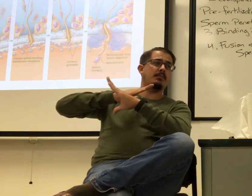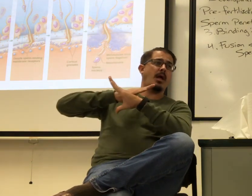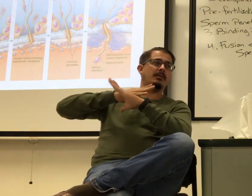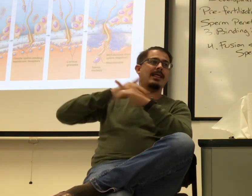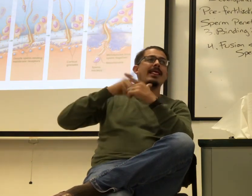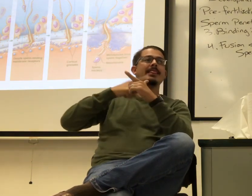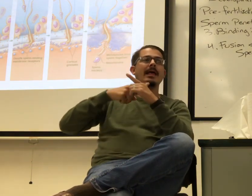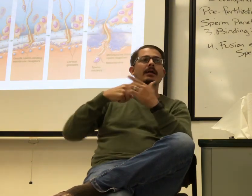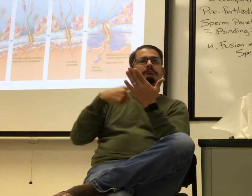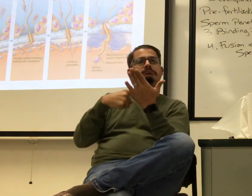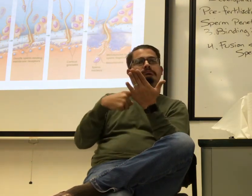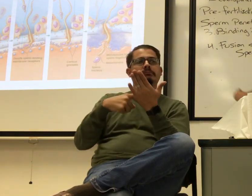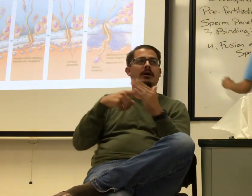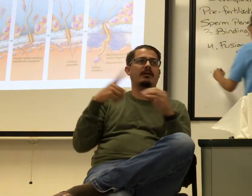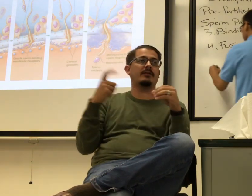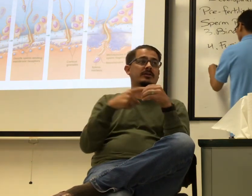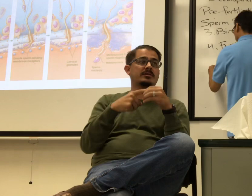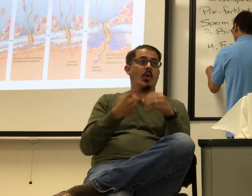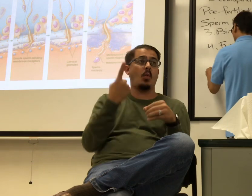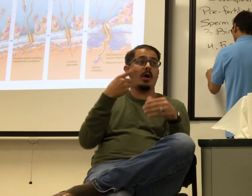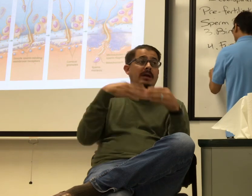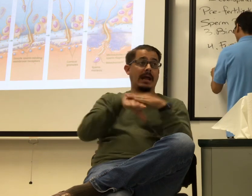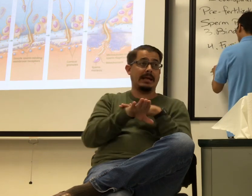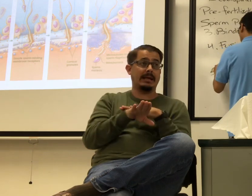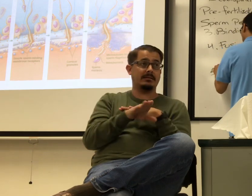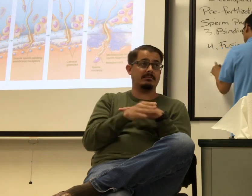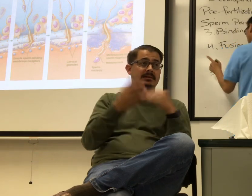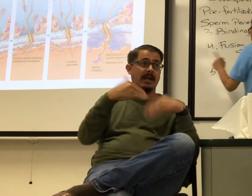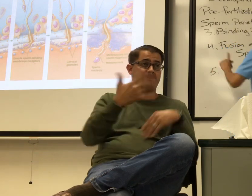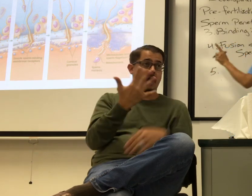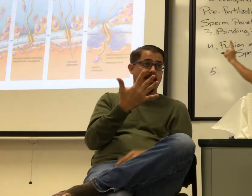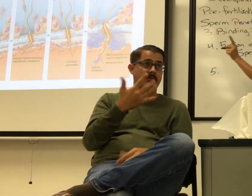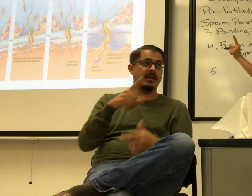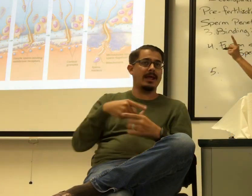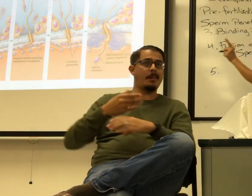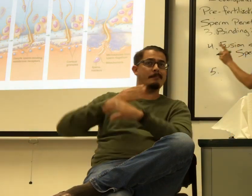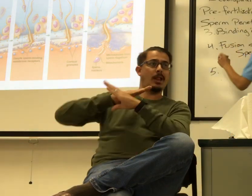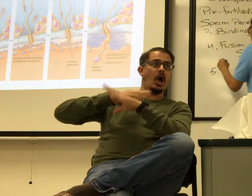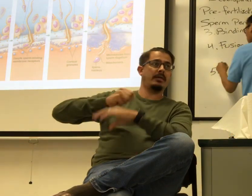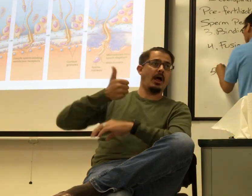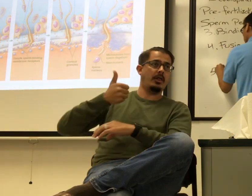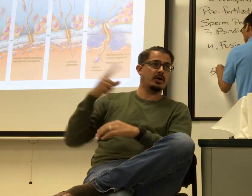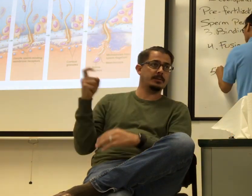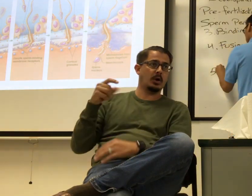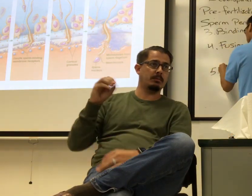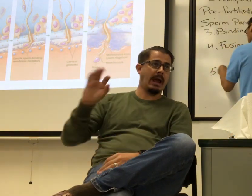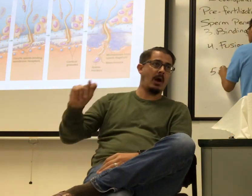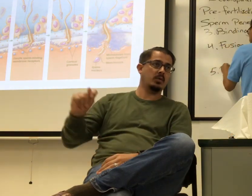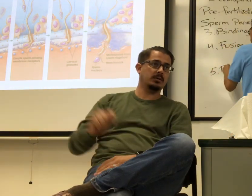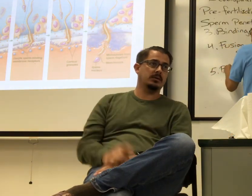fertilization. So one got in, step five, block the polysperm, keep all the other ones out.